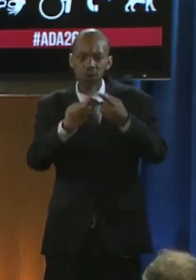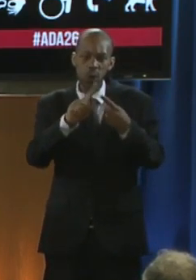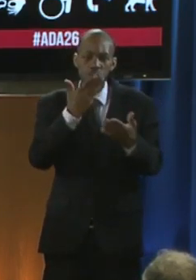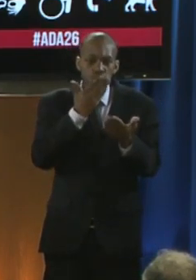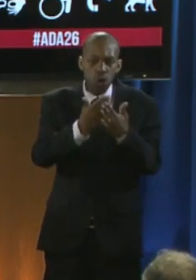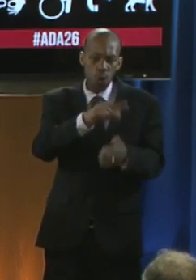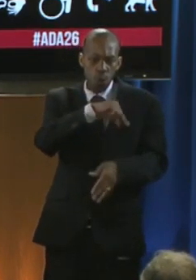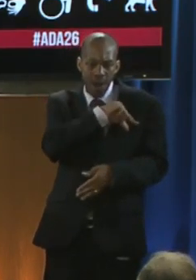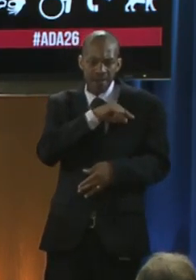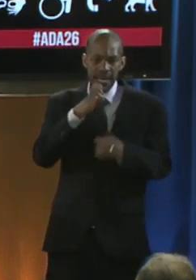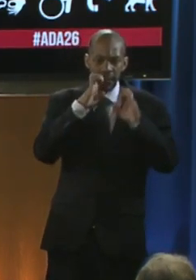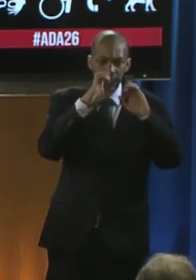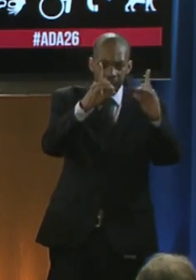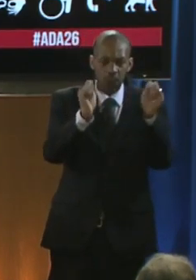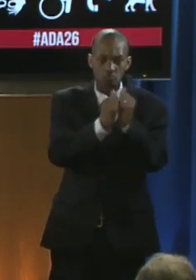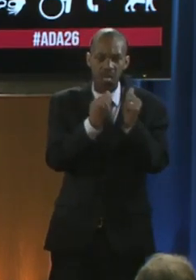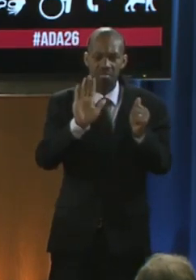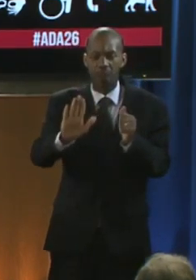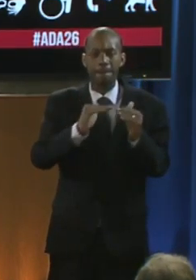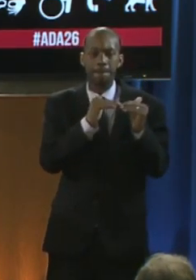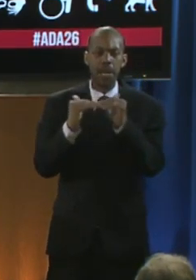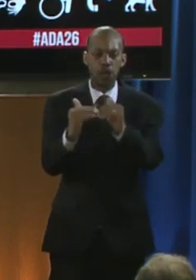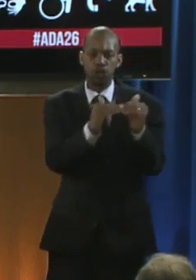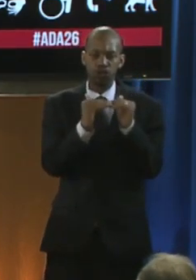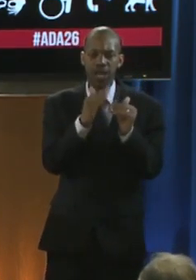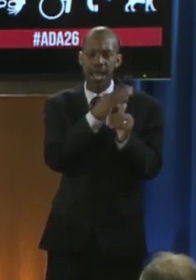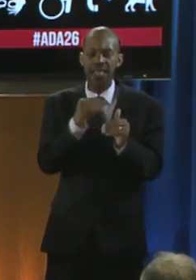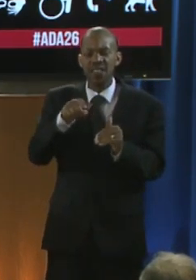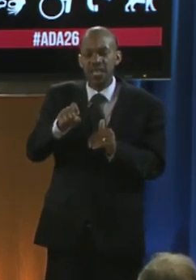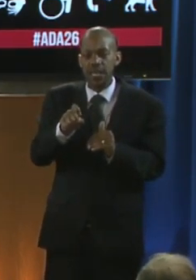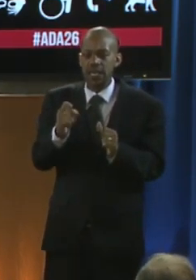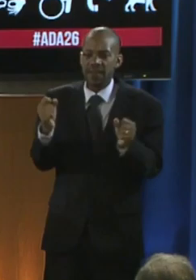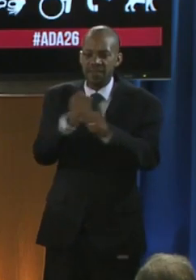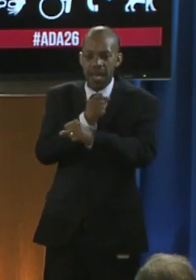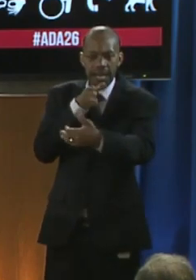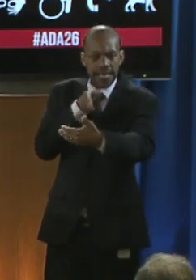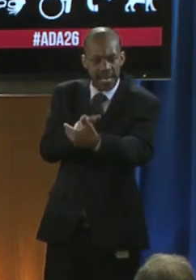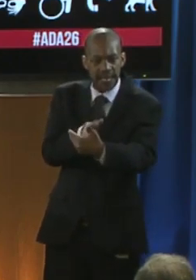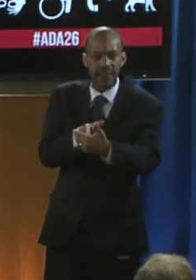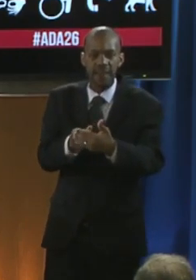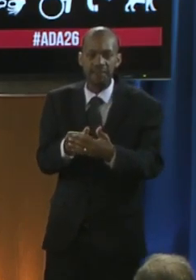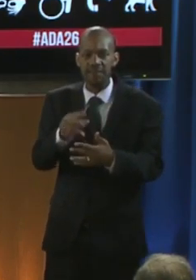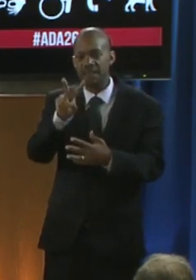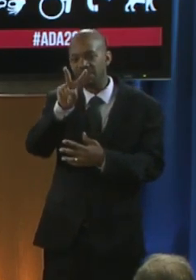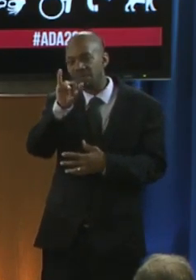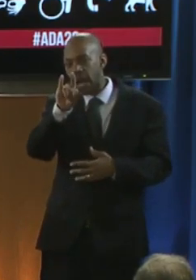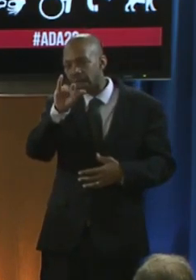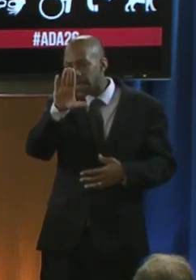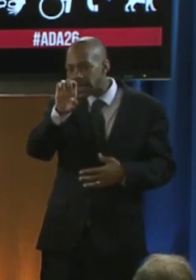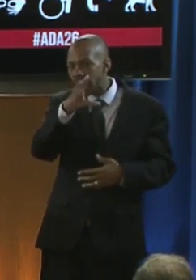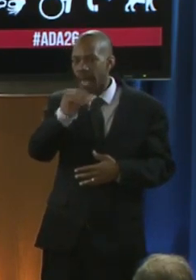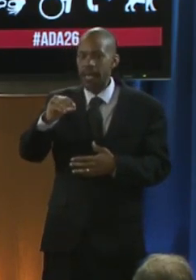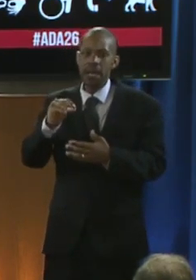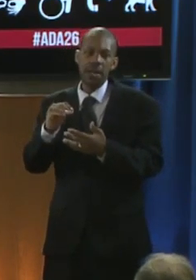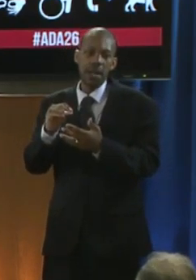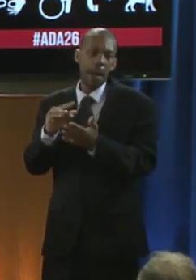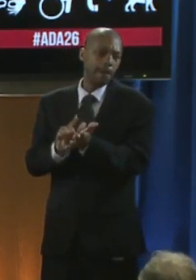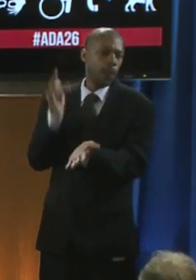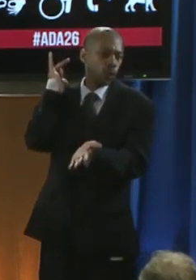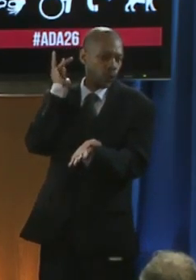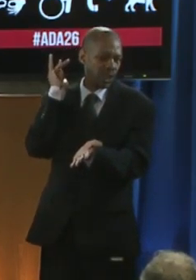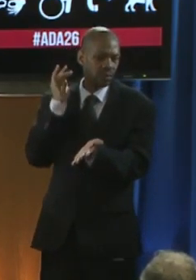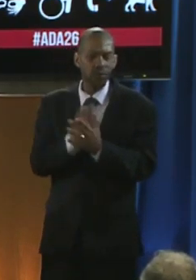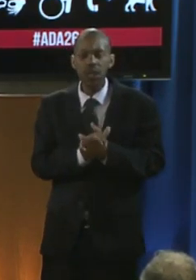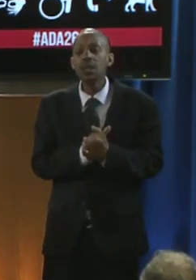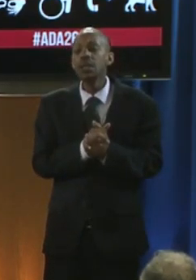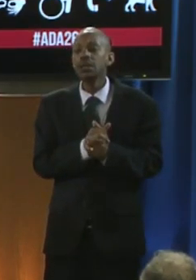quality education with their peers, and the need to combat violence and abuse against disabled people. Linked to many